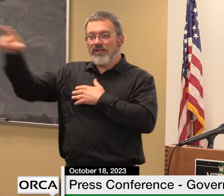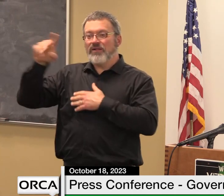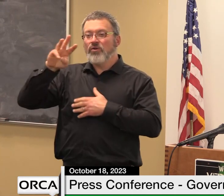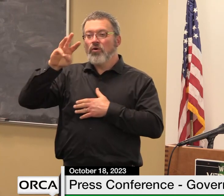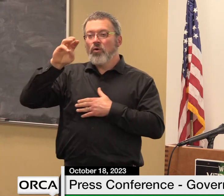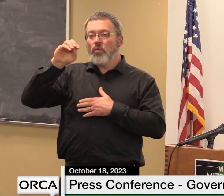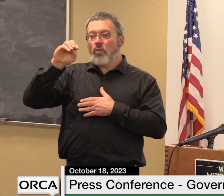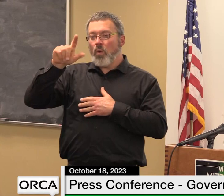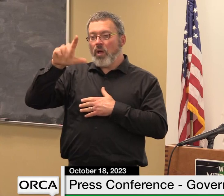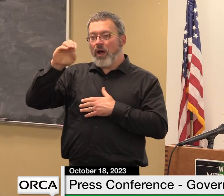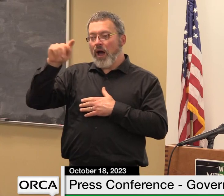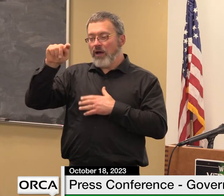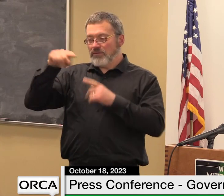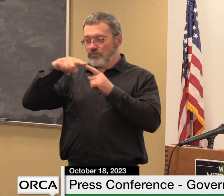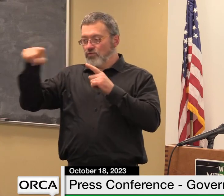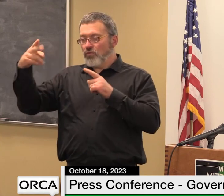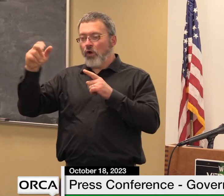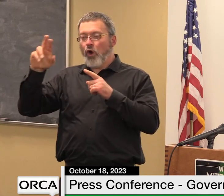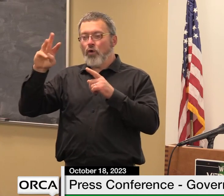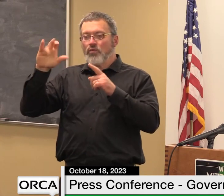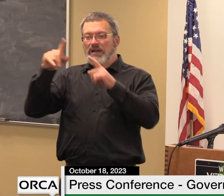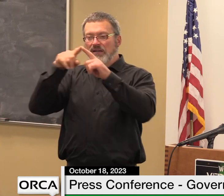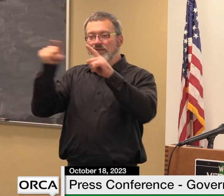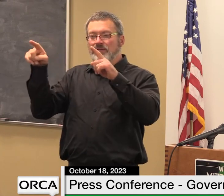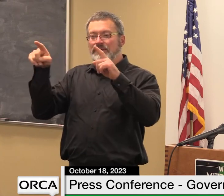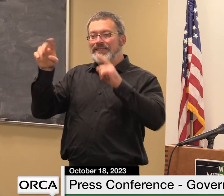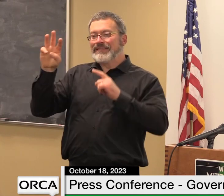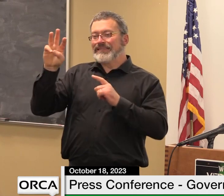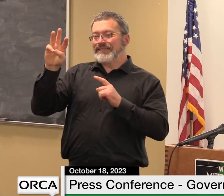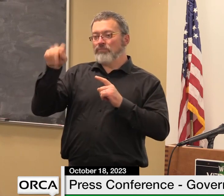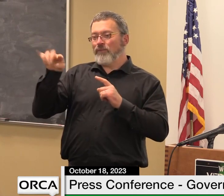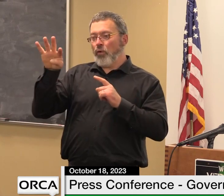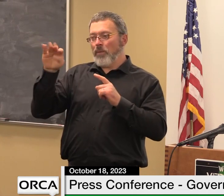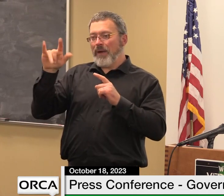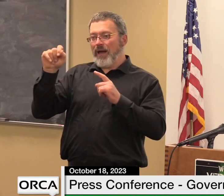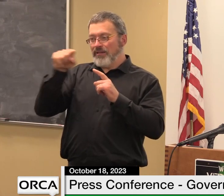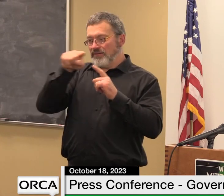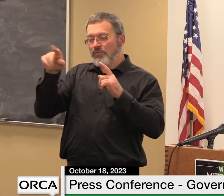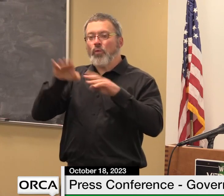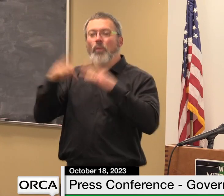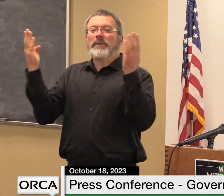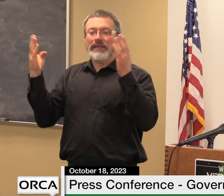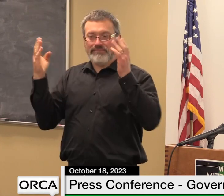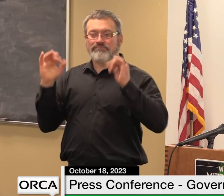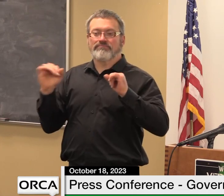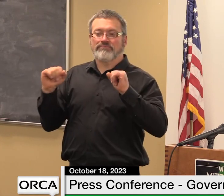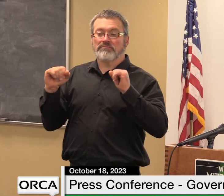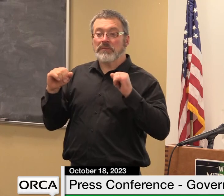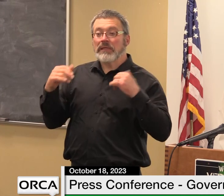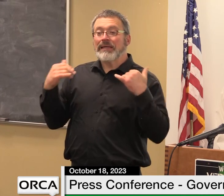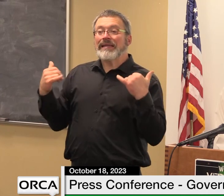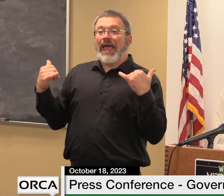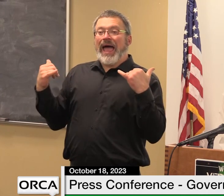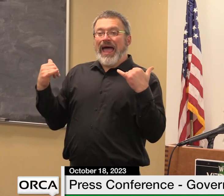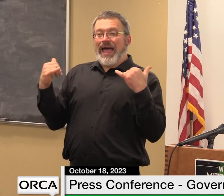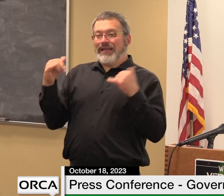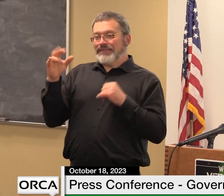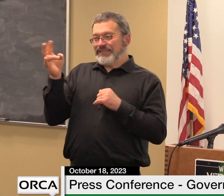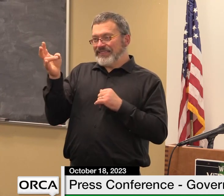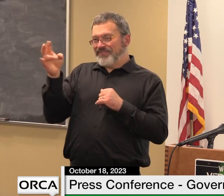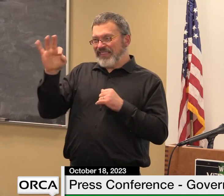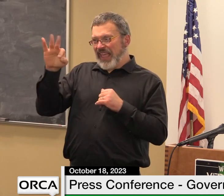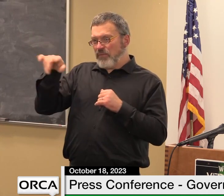will be another 6.4 miles reopened. In total, now we have 79.5 miles